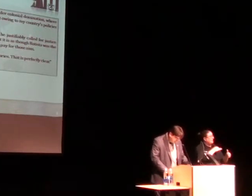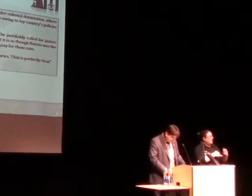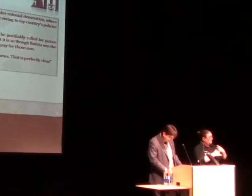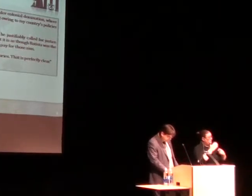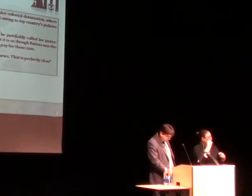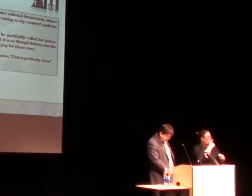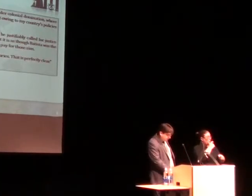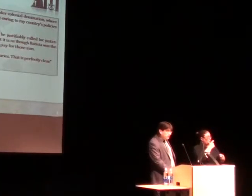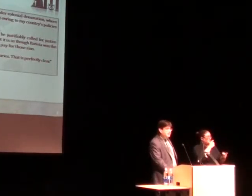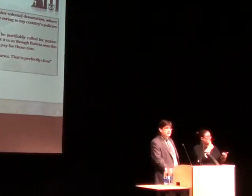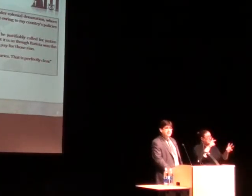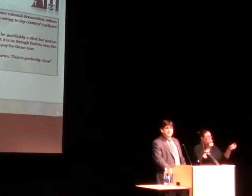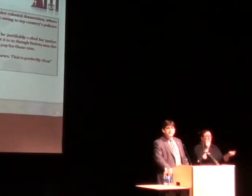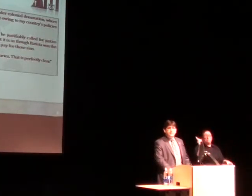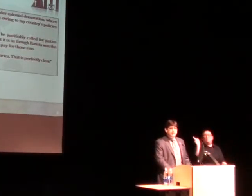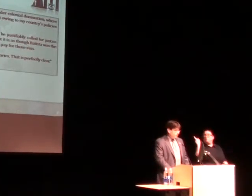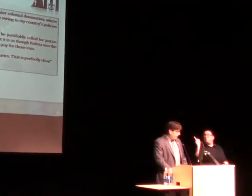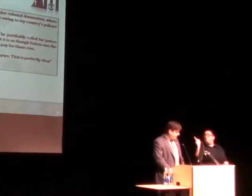who said that?